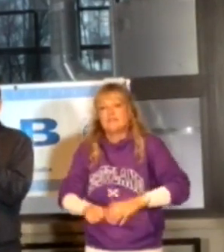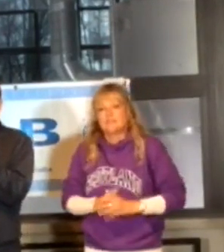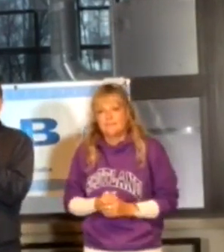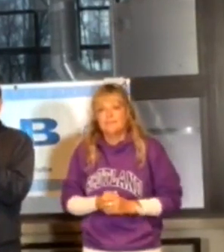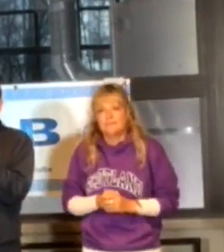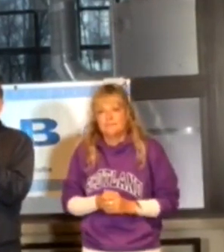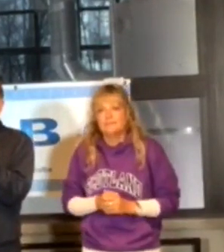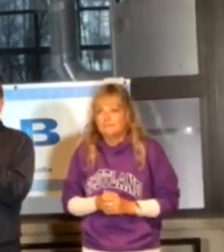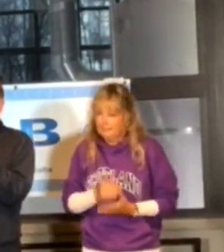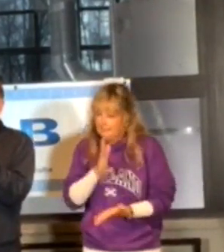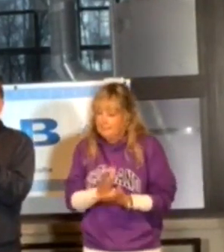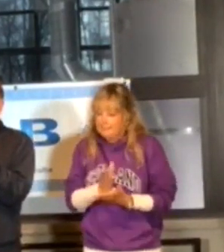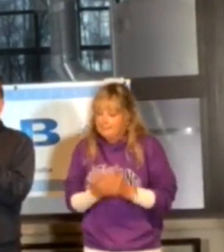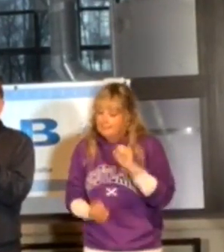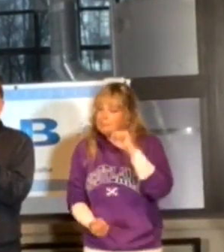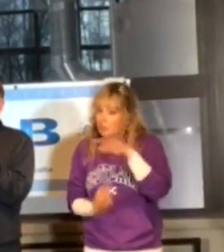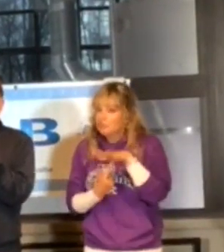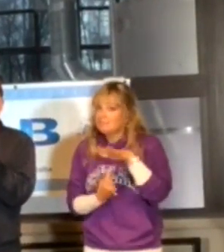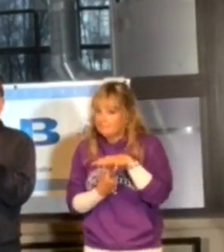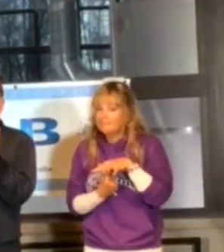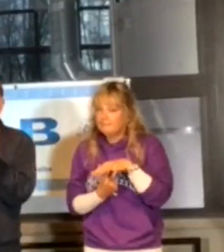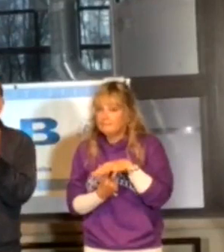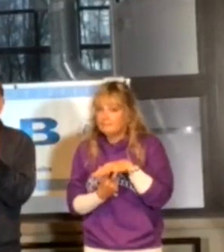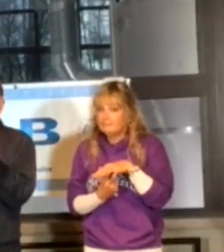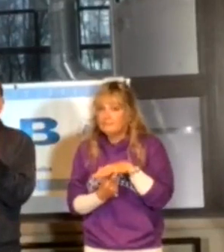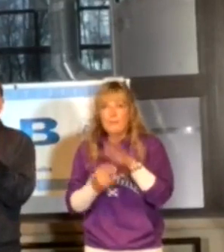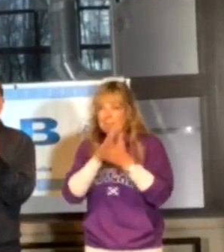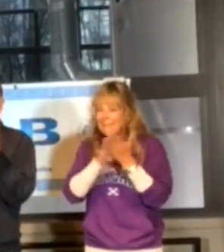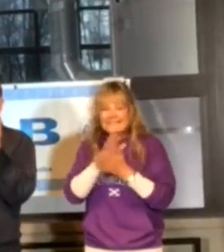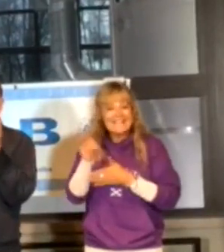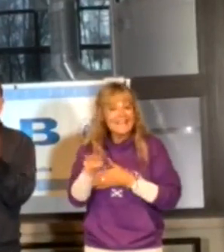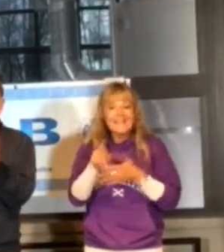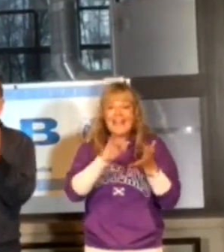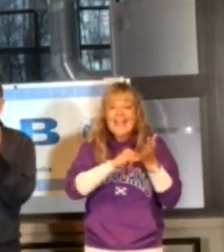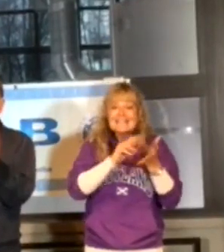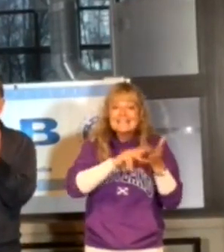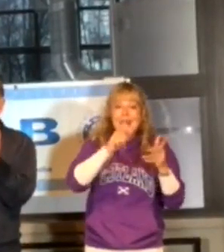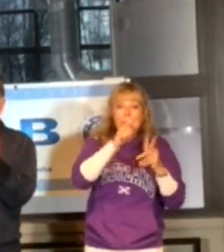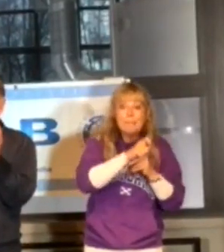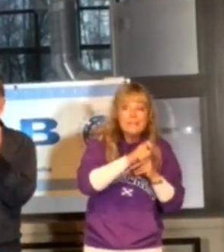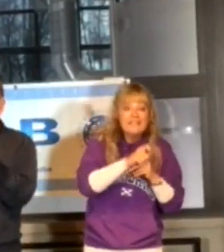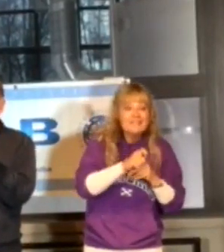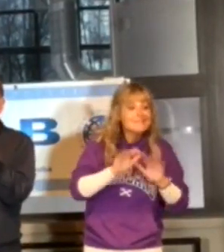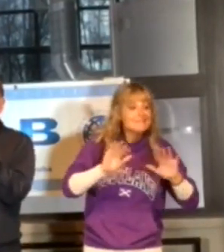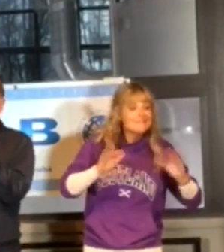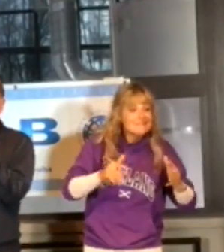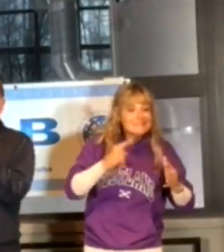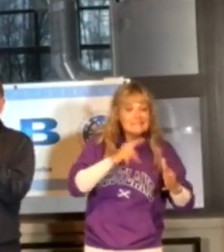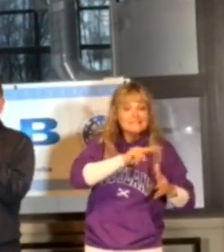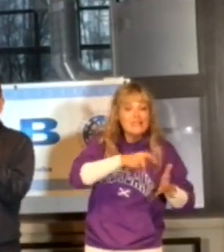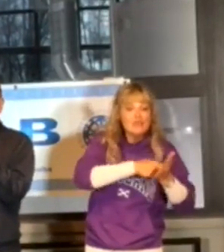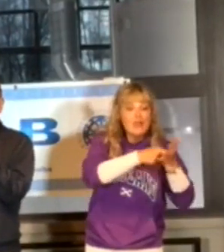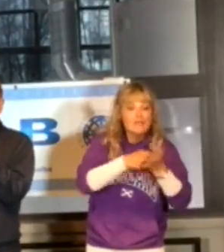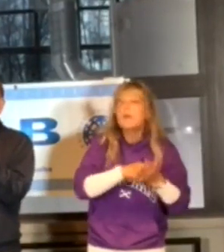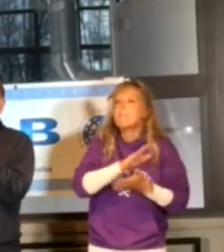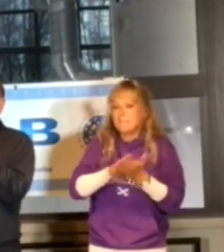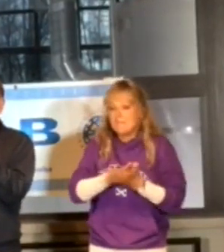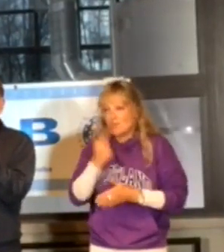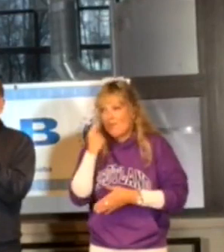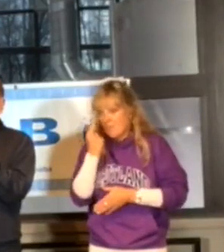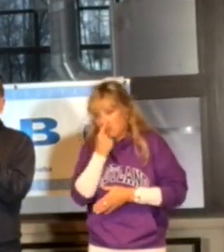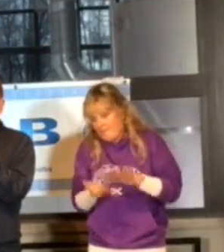is really about saying, if all else fails, we know that we have got a majority for independence.